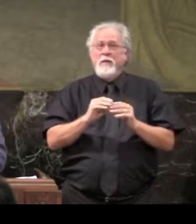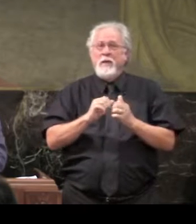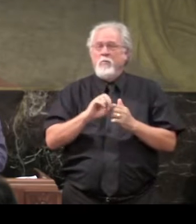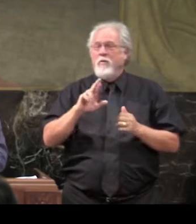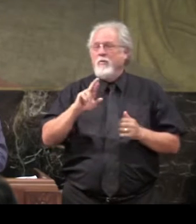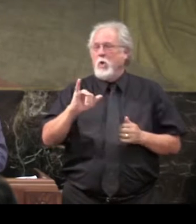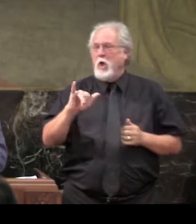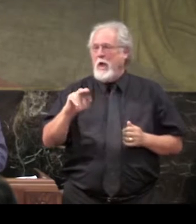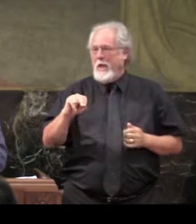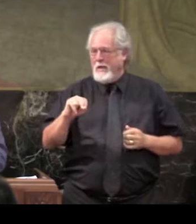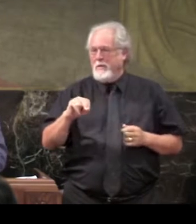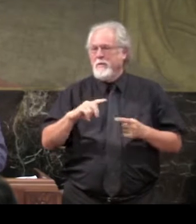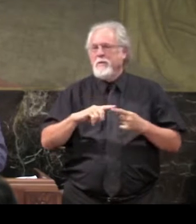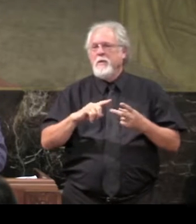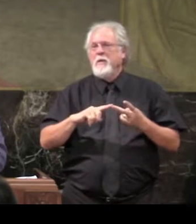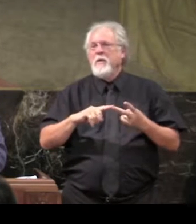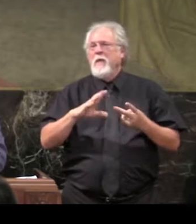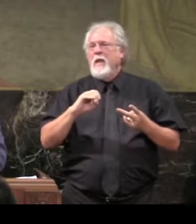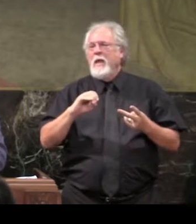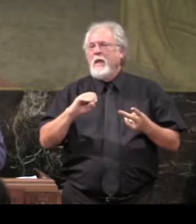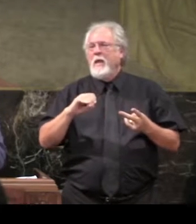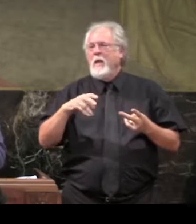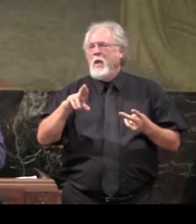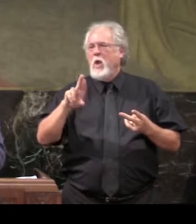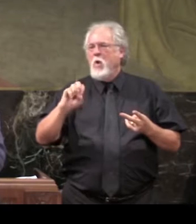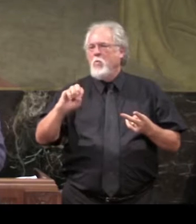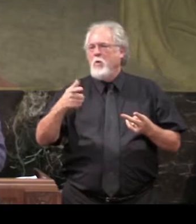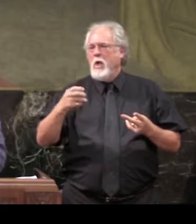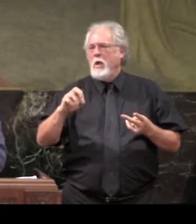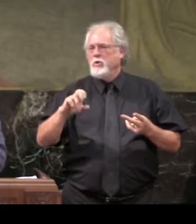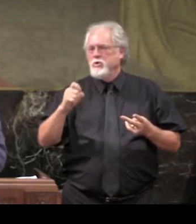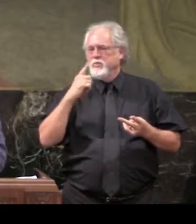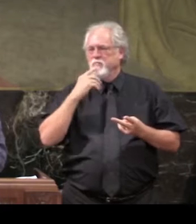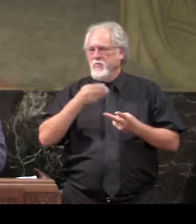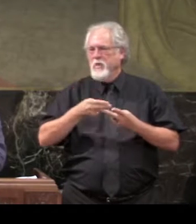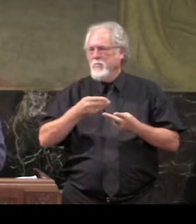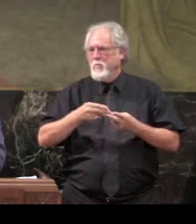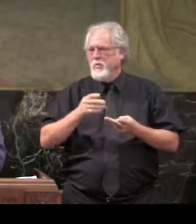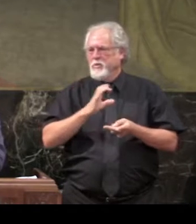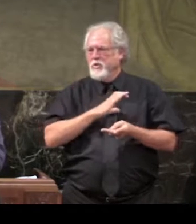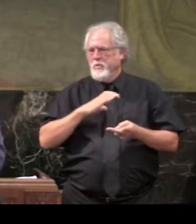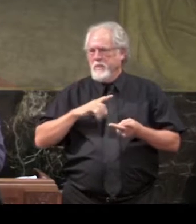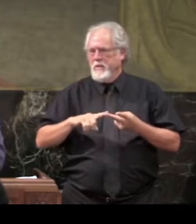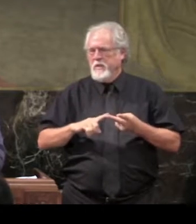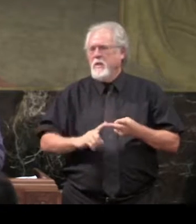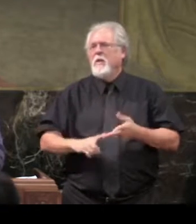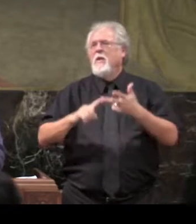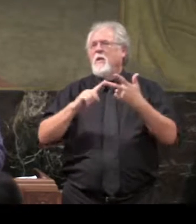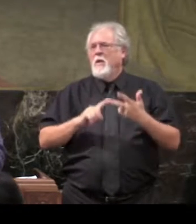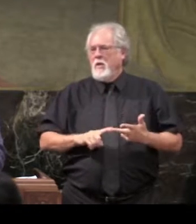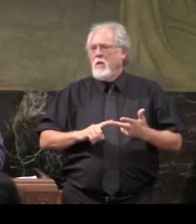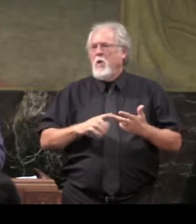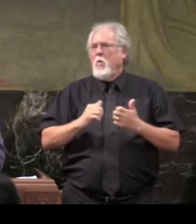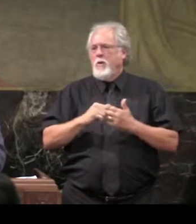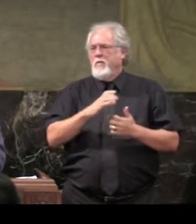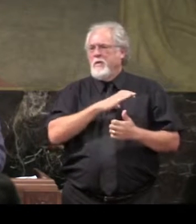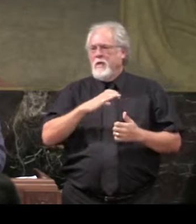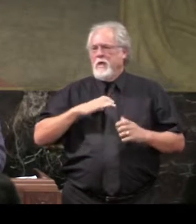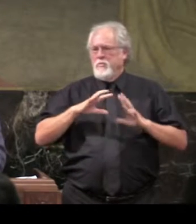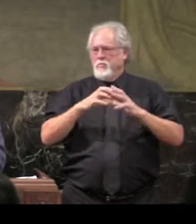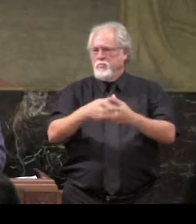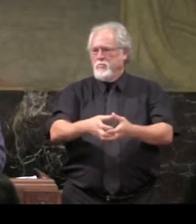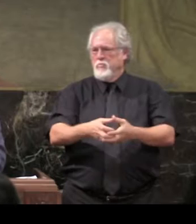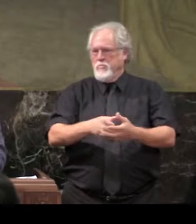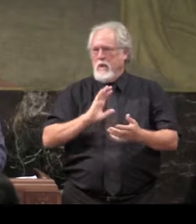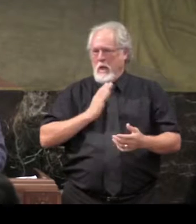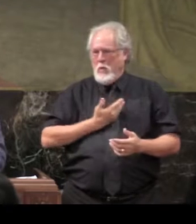Ryan and with Chairman Rogers of the Appropriations Committee, but I also have a meeting with the entire congressional delegation on